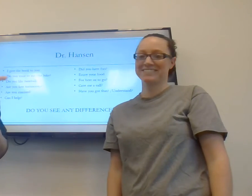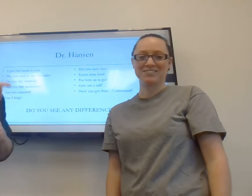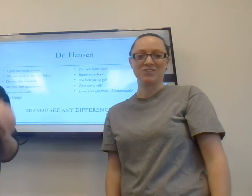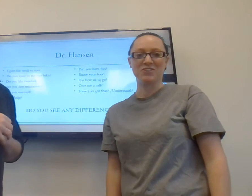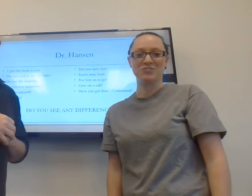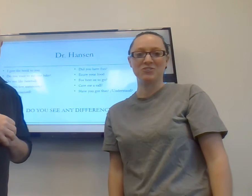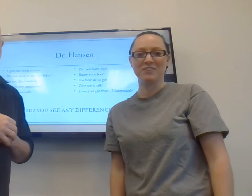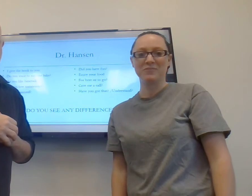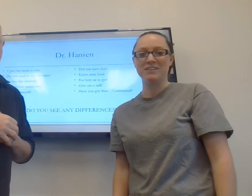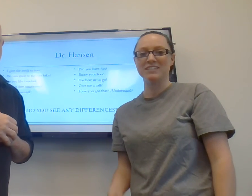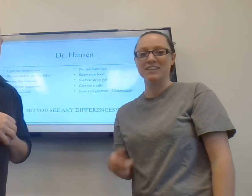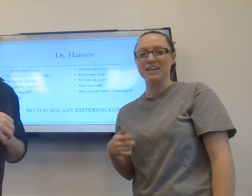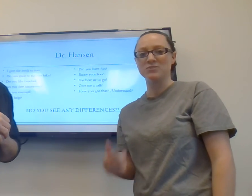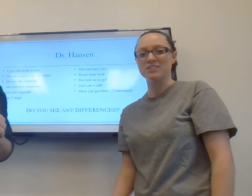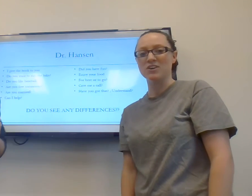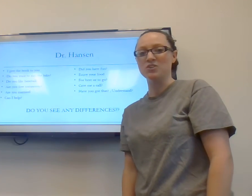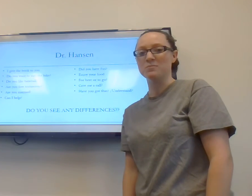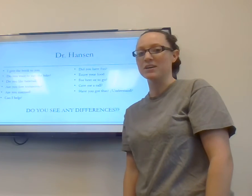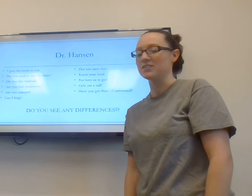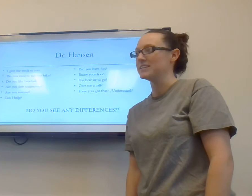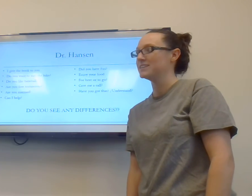So there's two different ones, and the next one is, are you married?